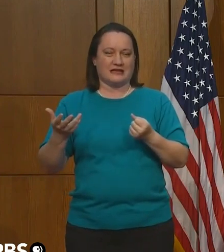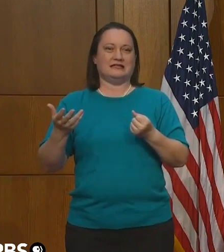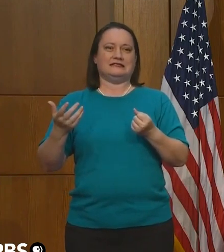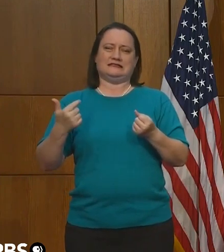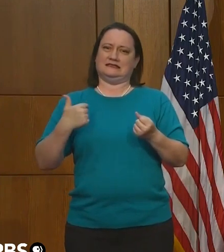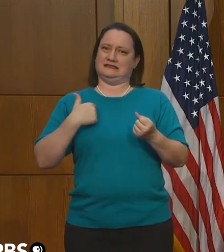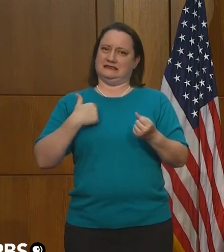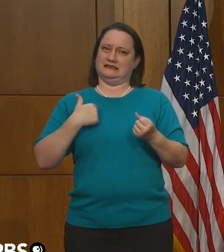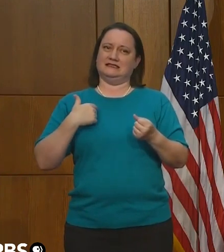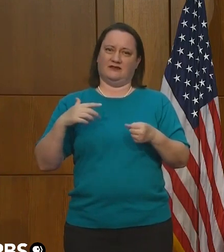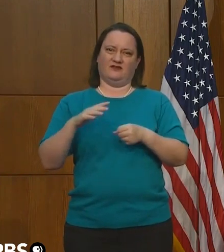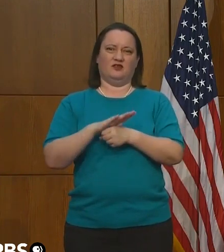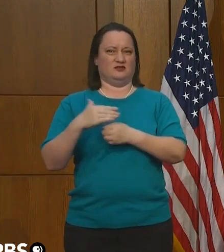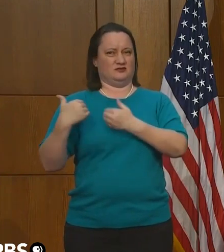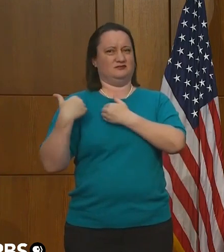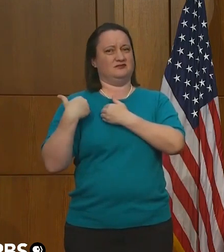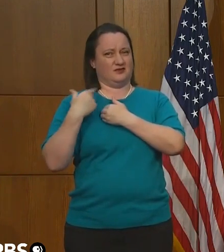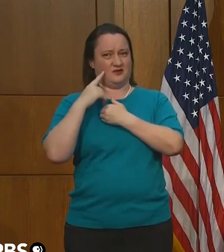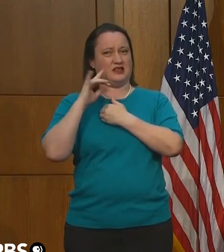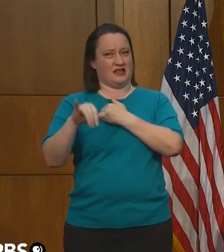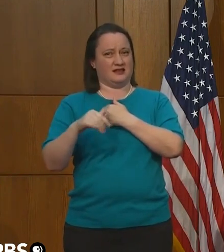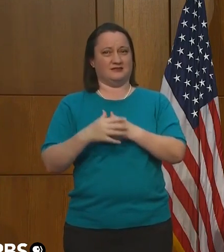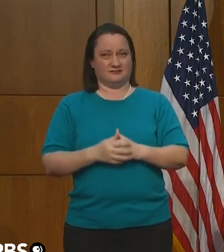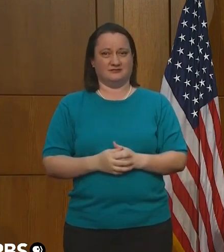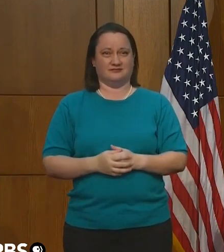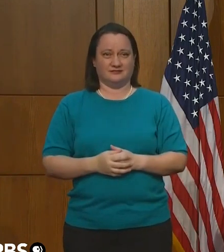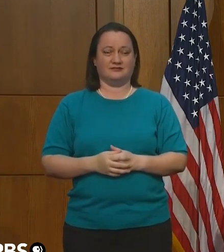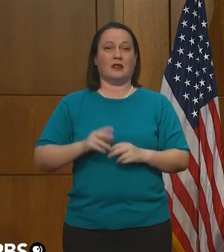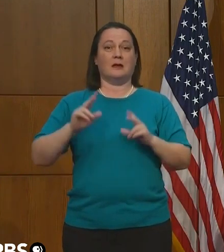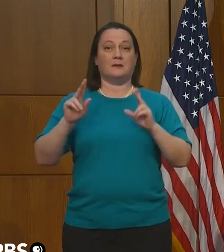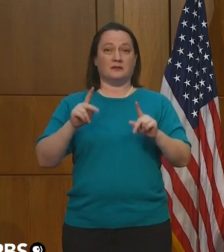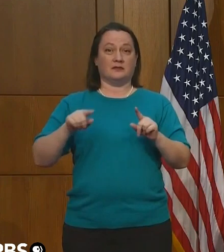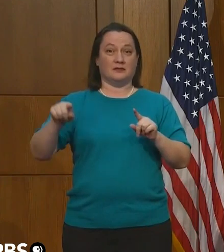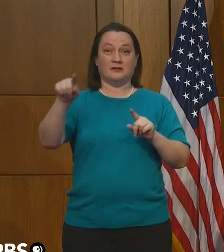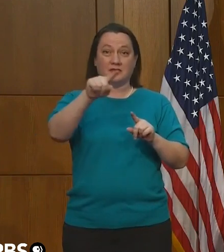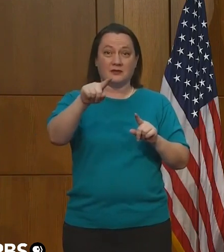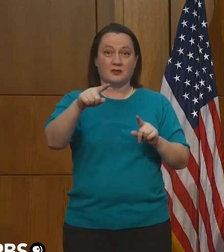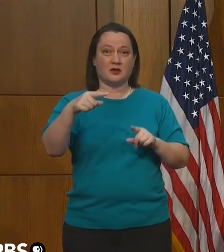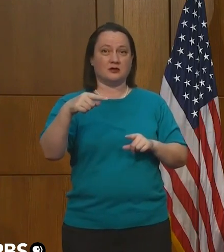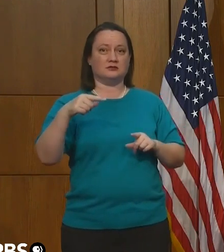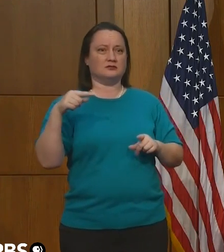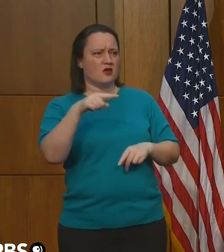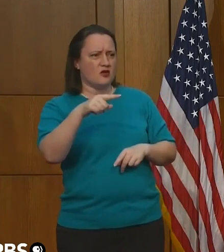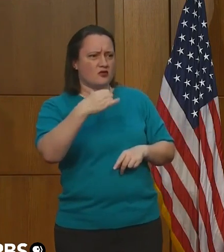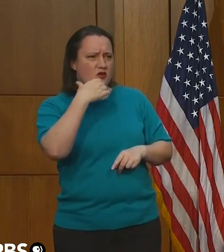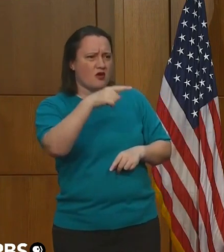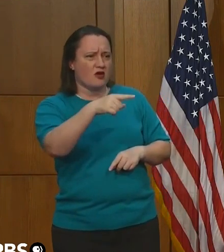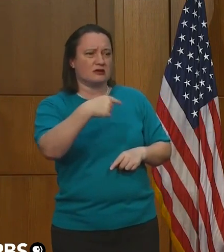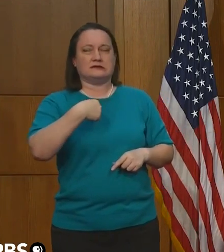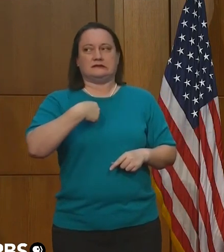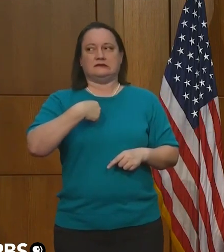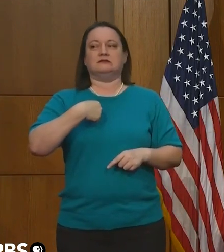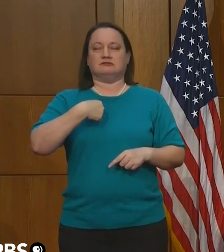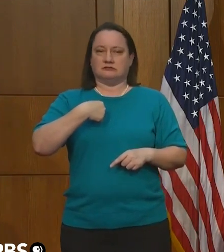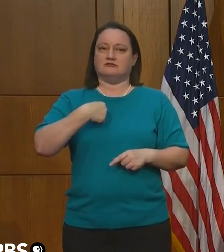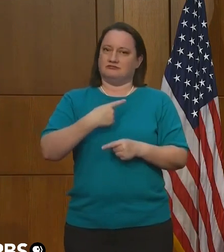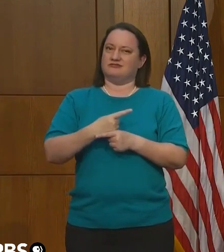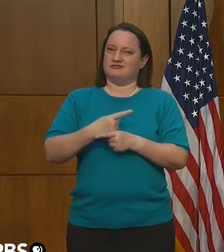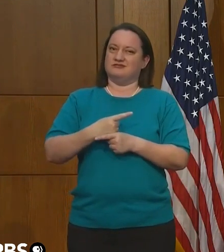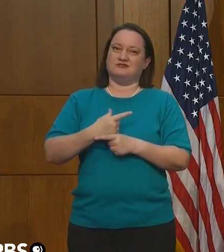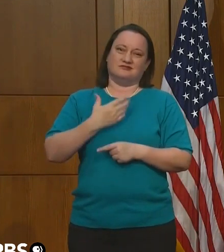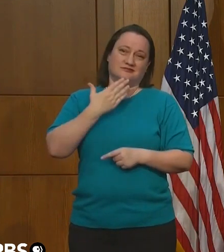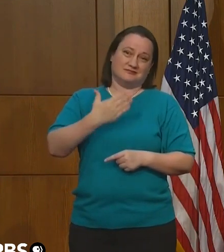full responsibility for that. People held me accountable, and I appreciate that. In the future,